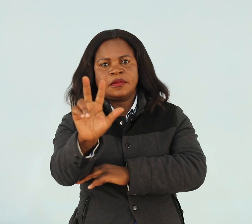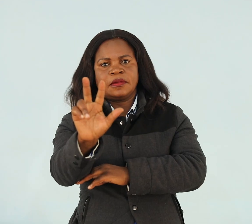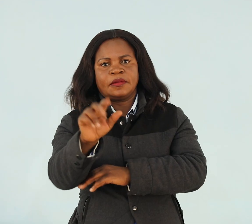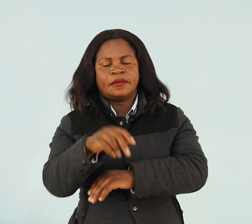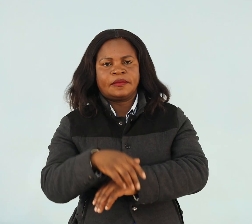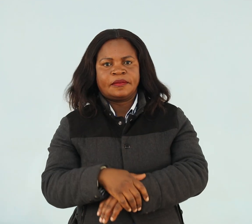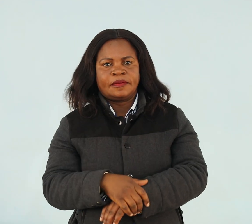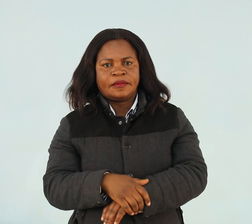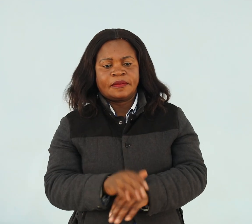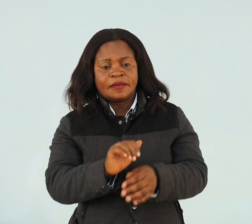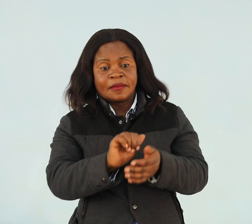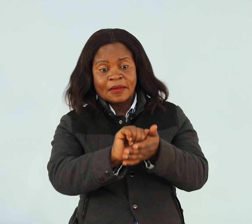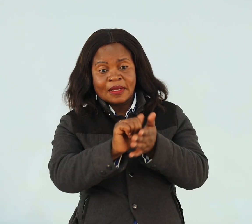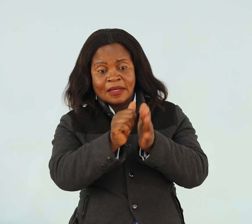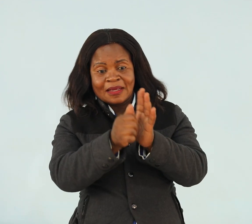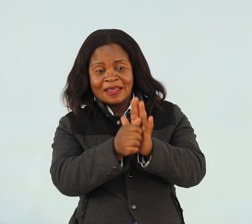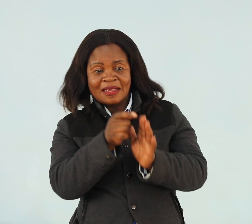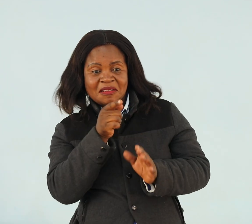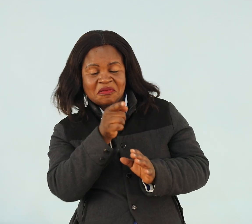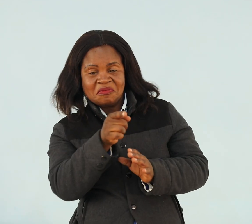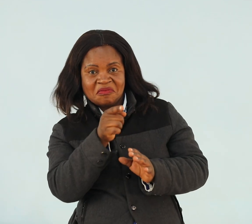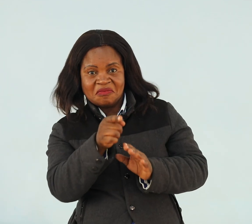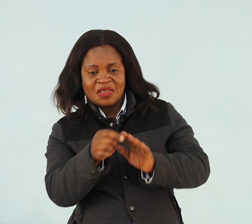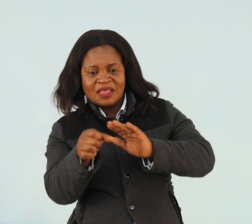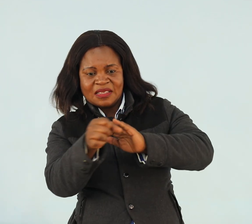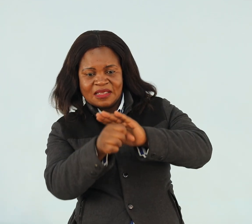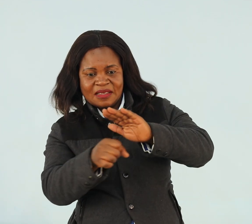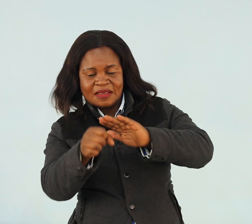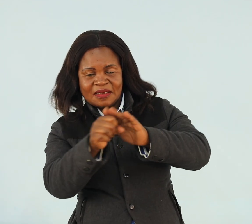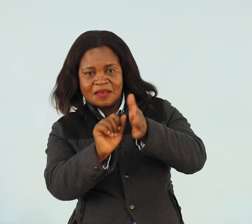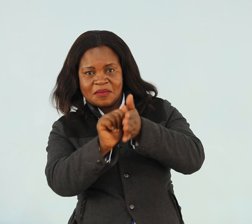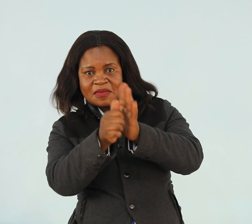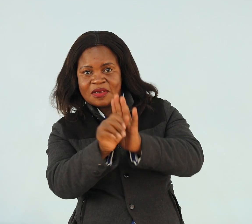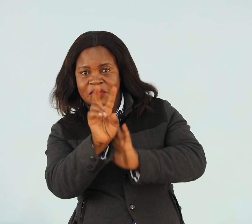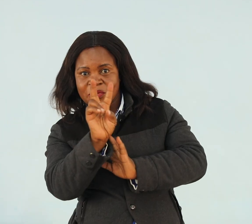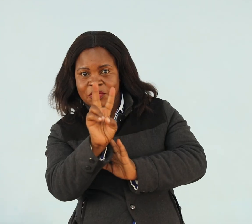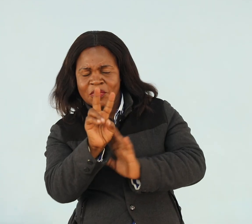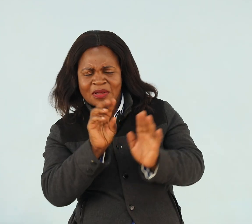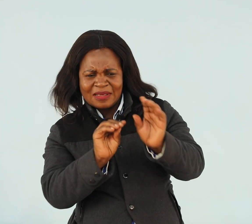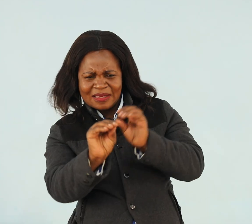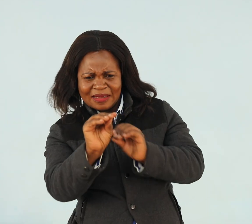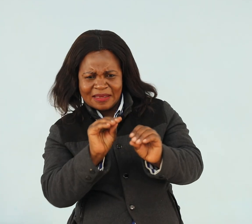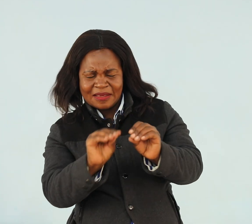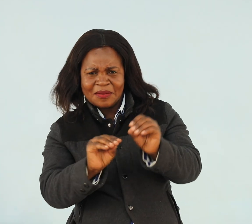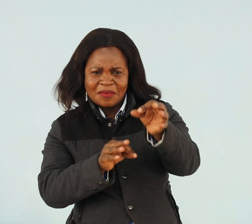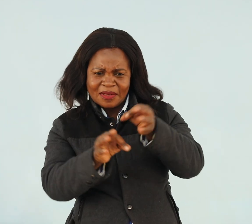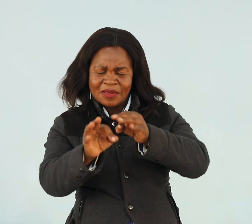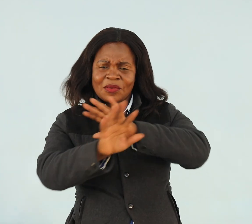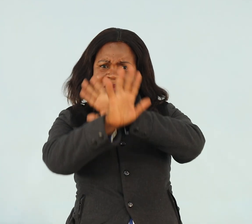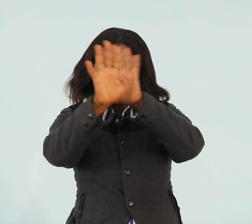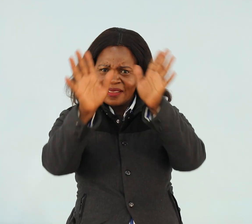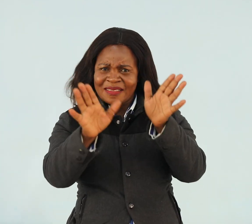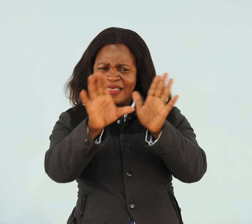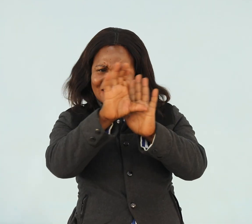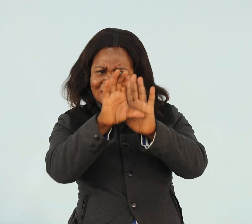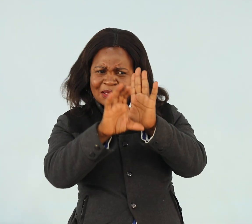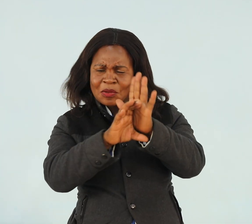Article 103, sub-article 2, is amended to clarify that the Constitutional Court has the